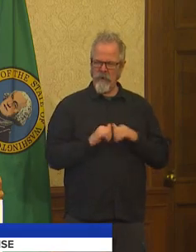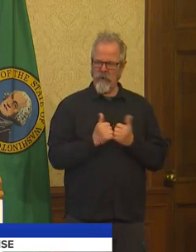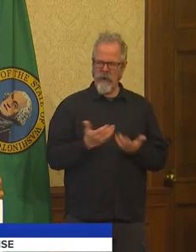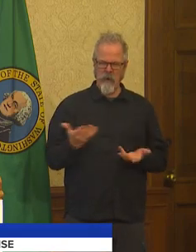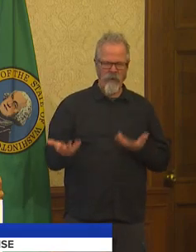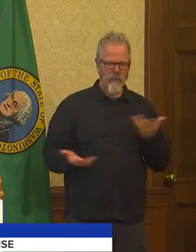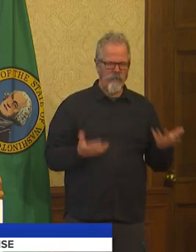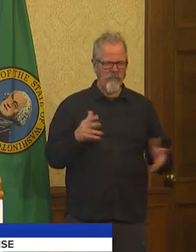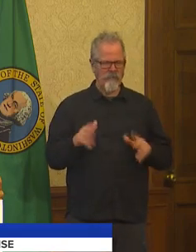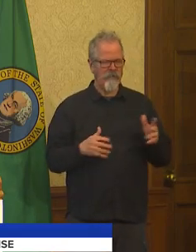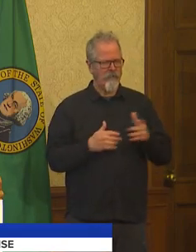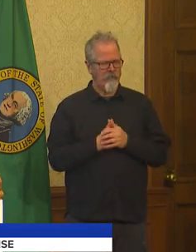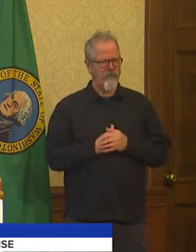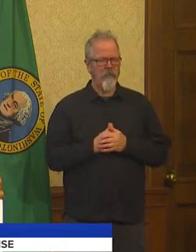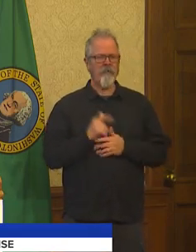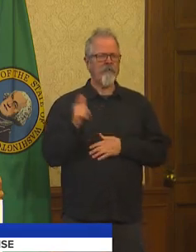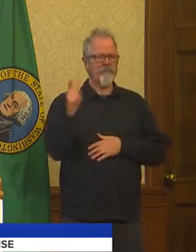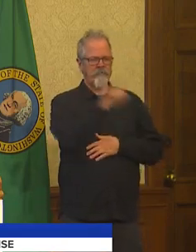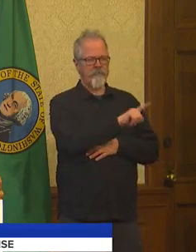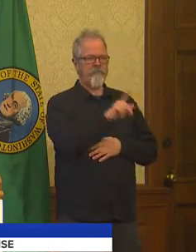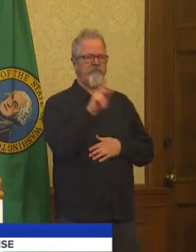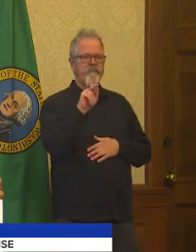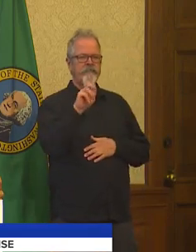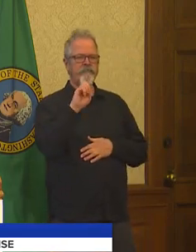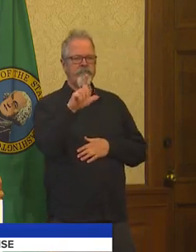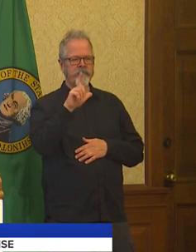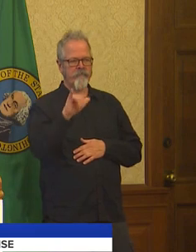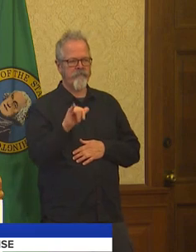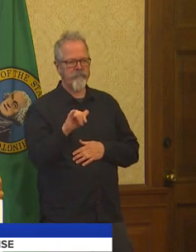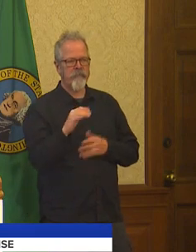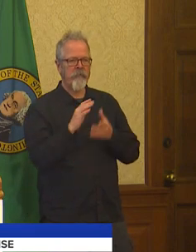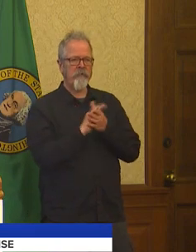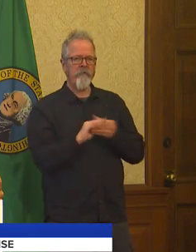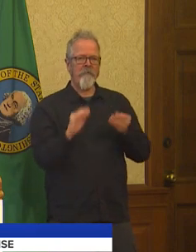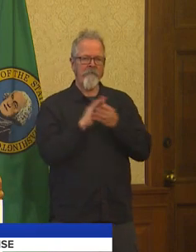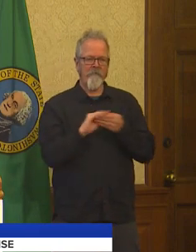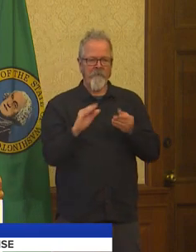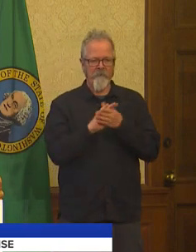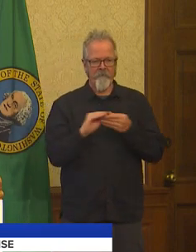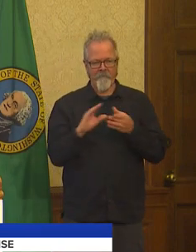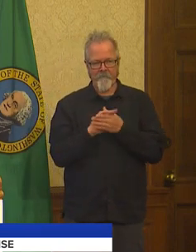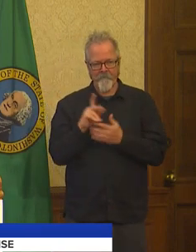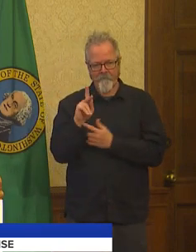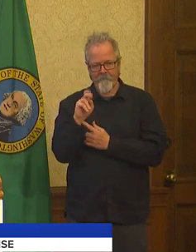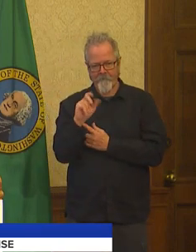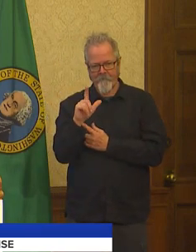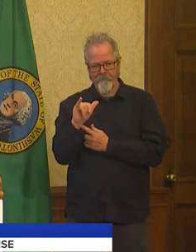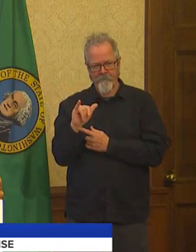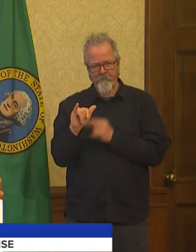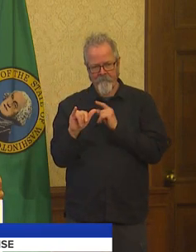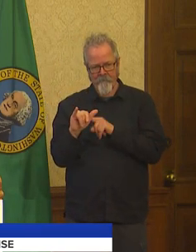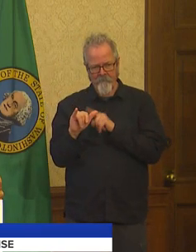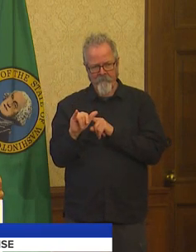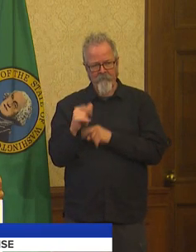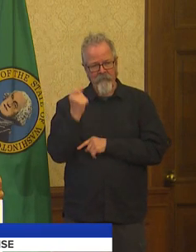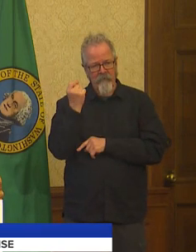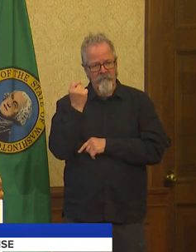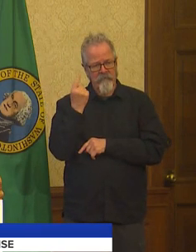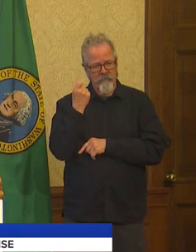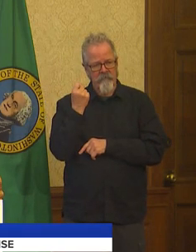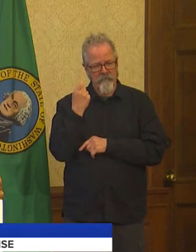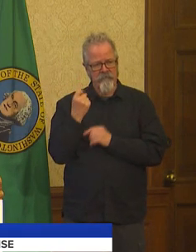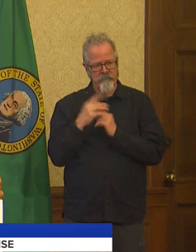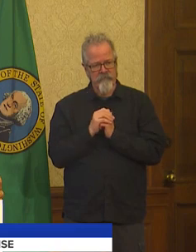very limited access out there, and most of those boat launches are closed. And we want to make sure when people head out there, they have a place to go, and that we don't create